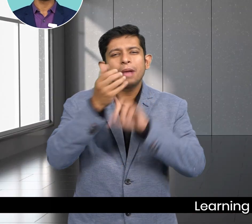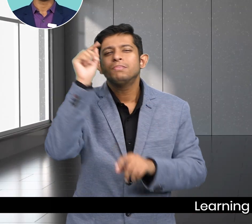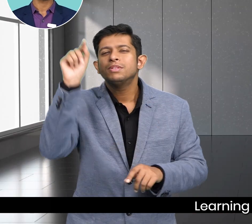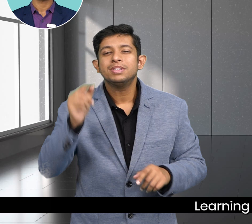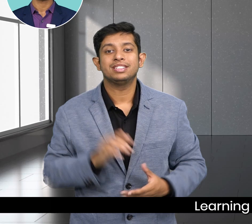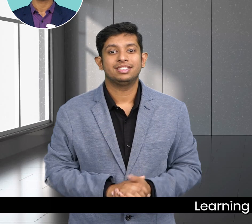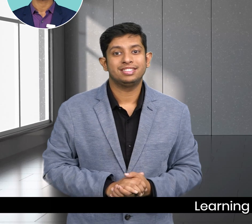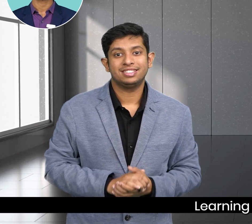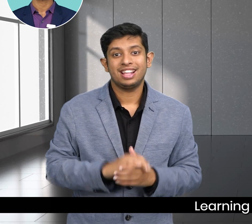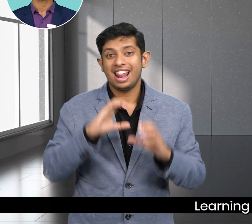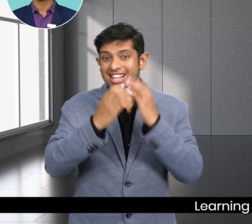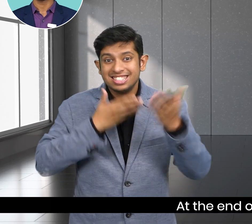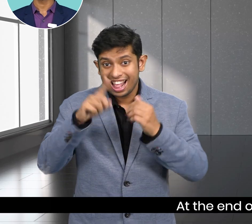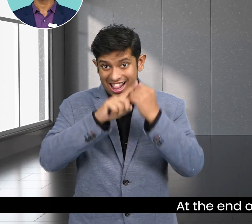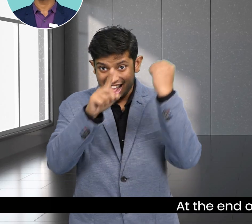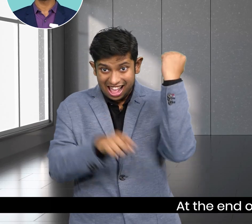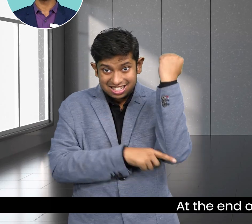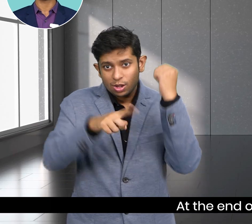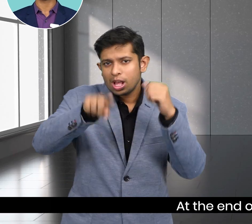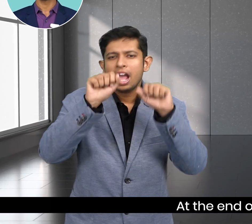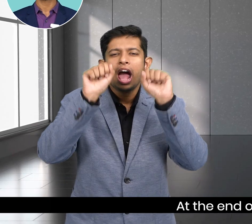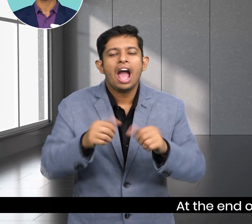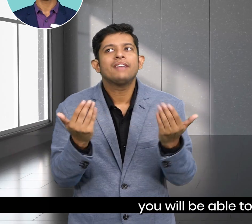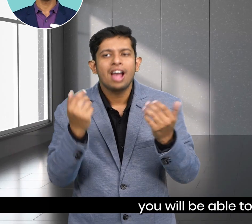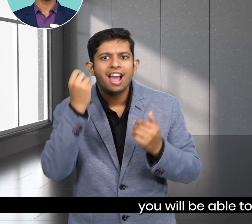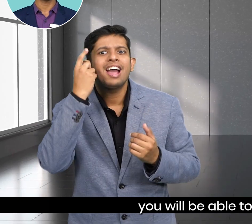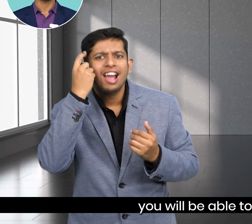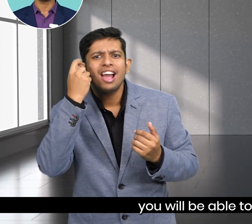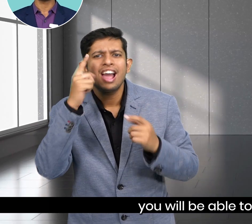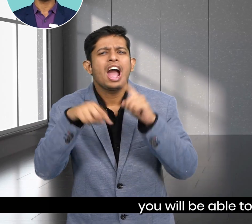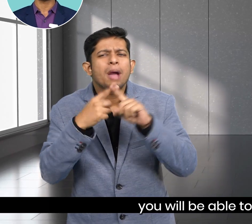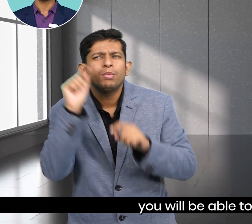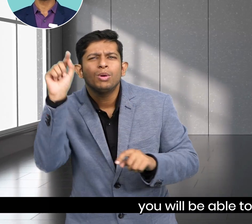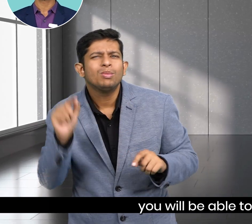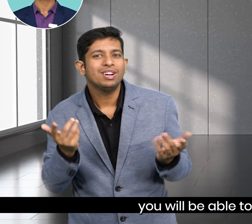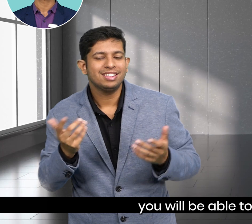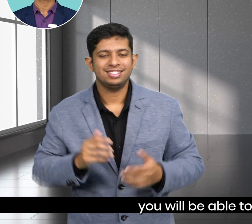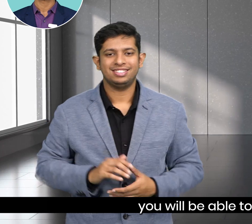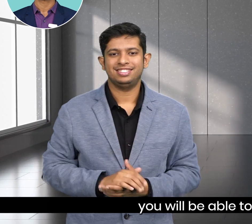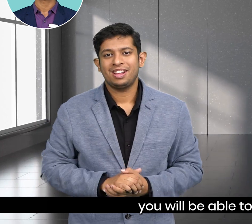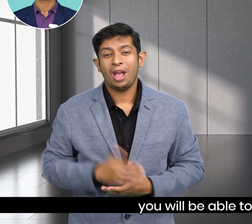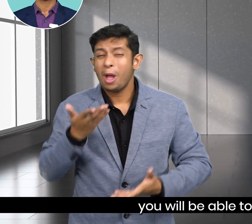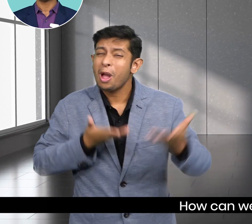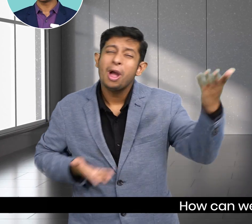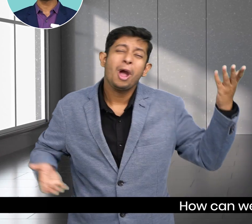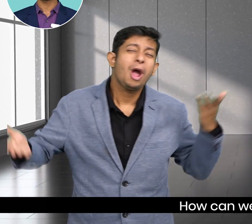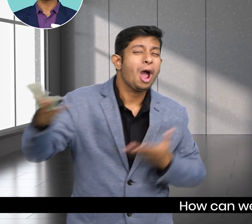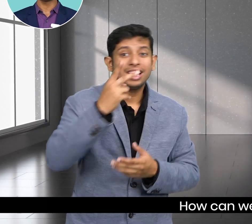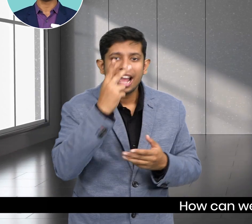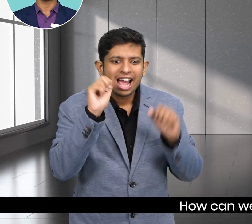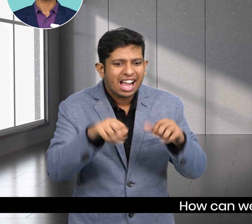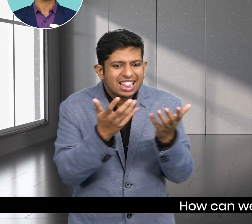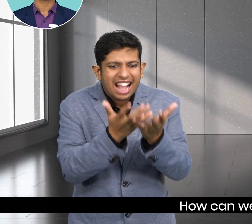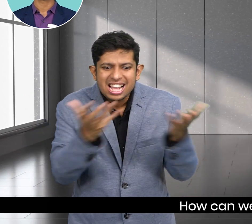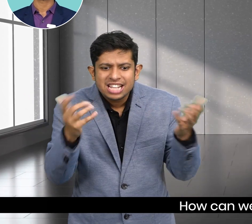Learning outcomes. At the end of this session, you will be able to understand about how can we